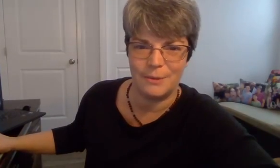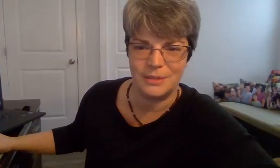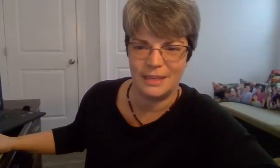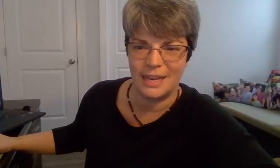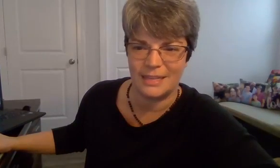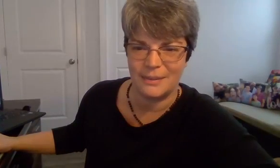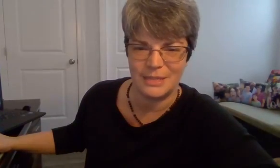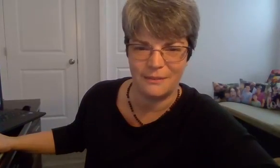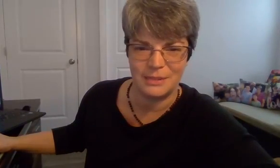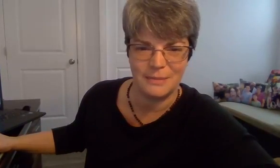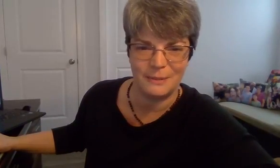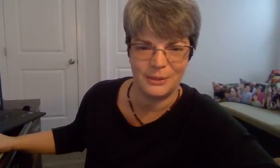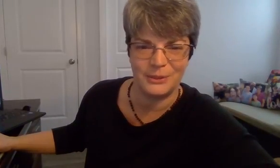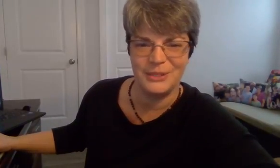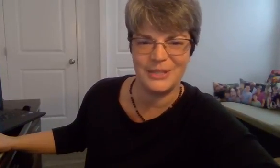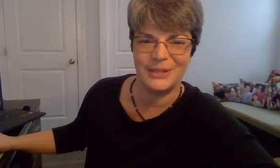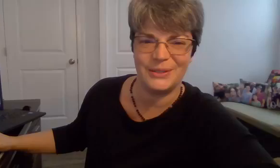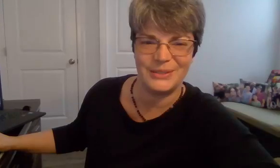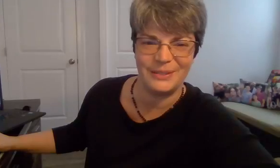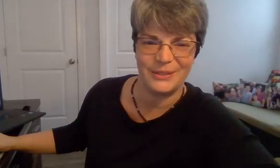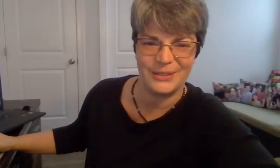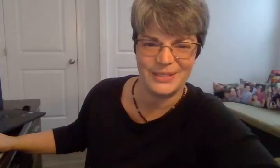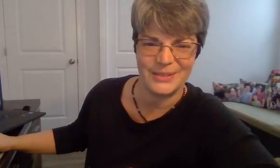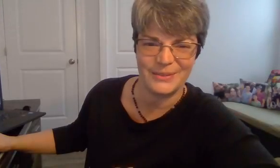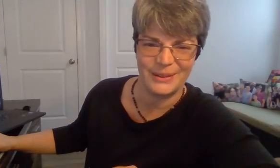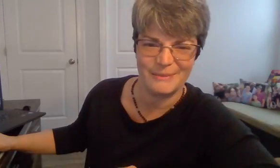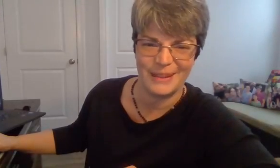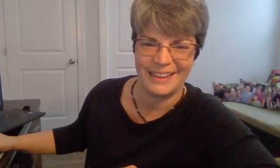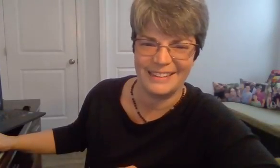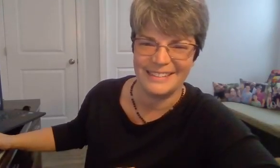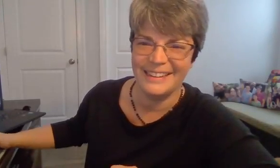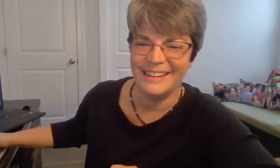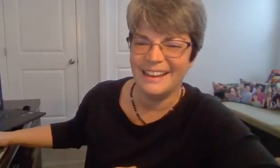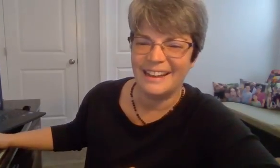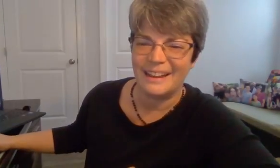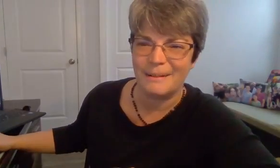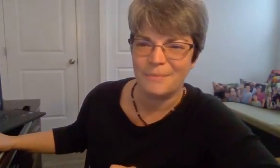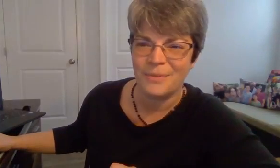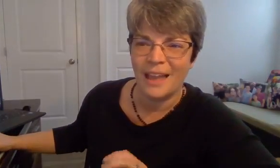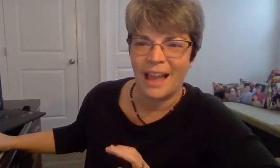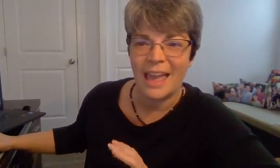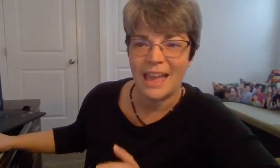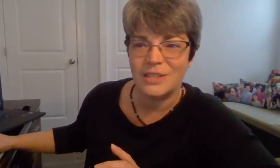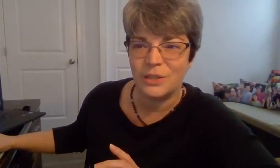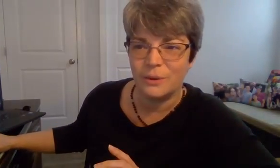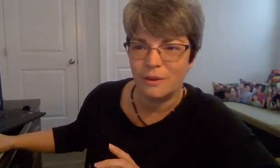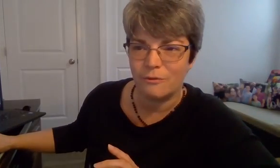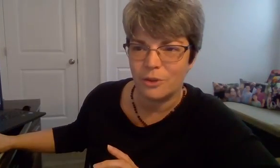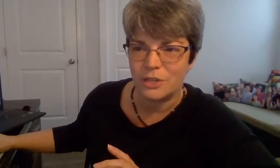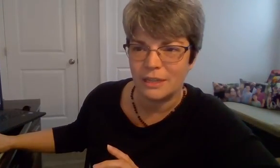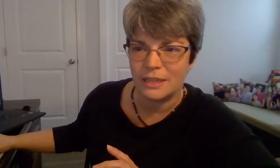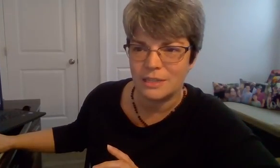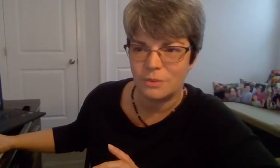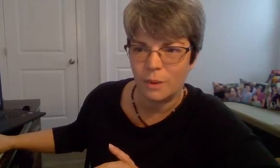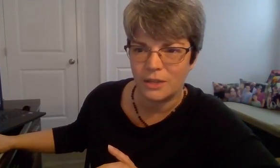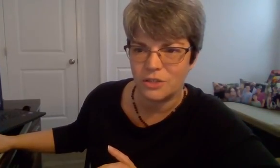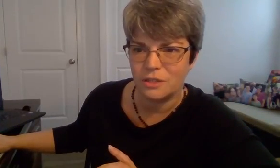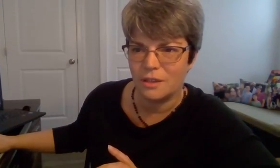to connect. I was having some technical difficulties over here on my end. I had to, unfortunately, switch